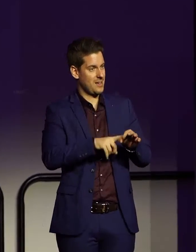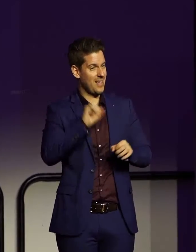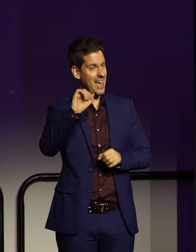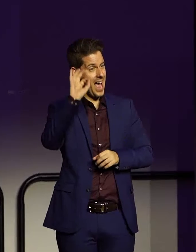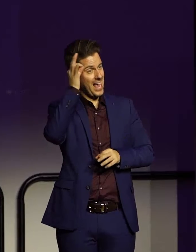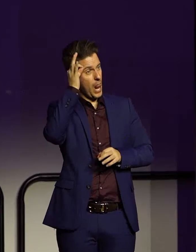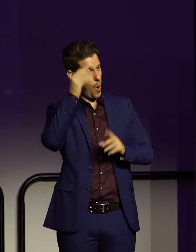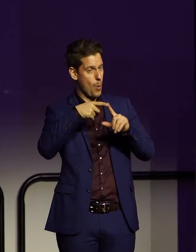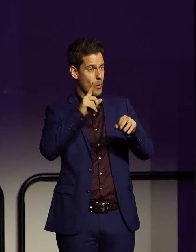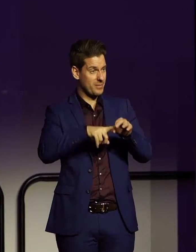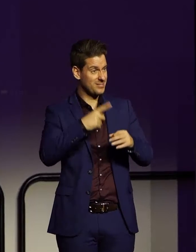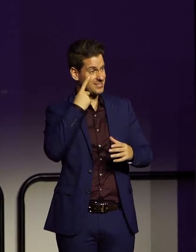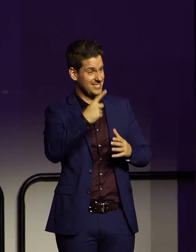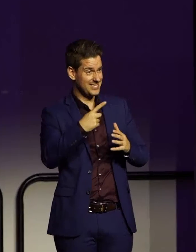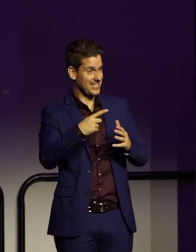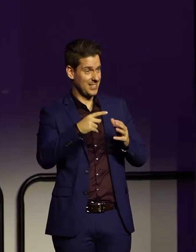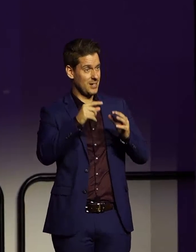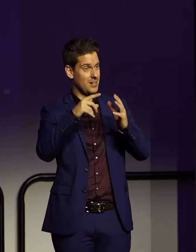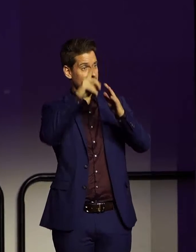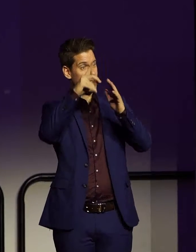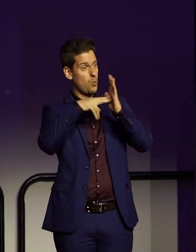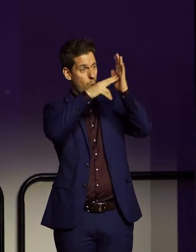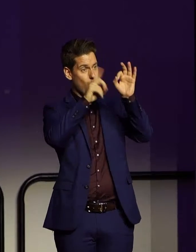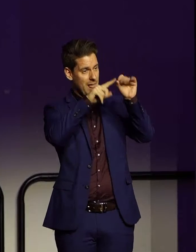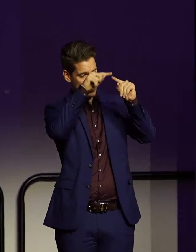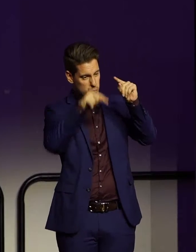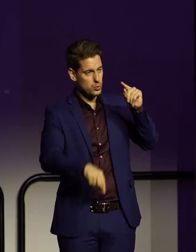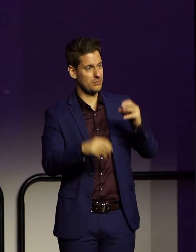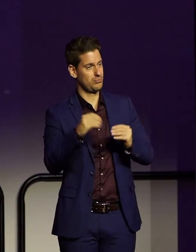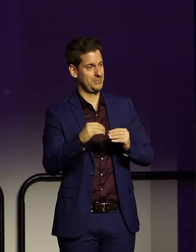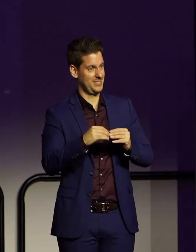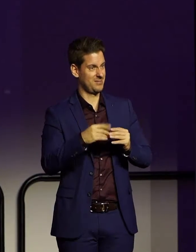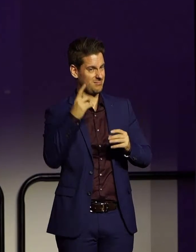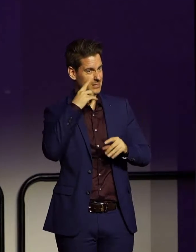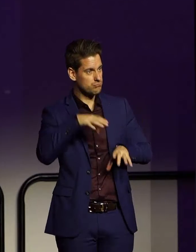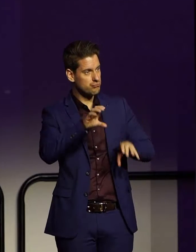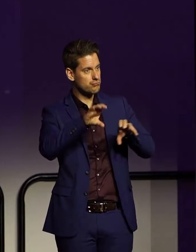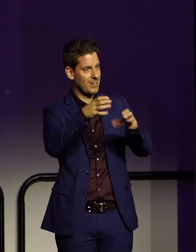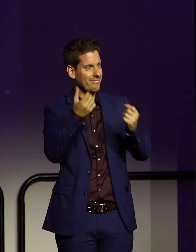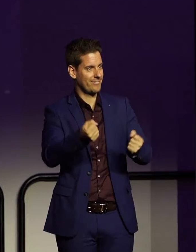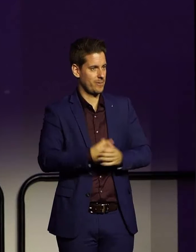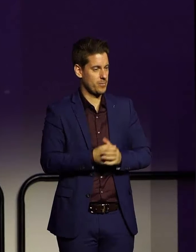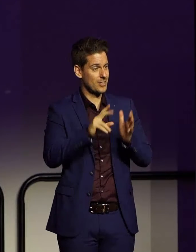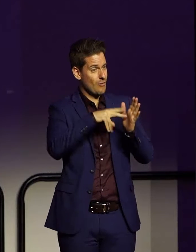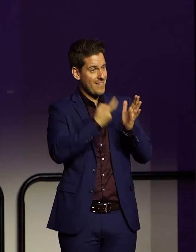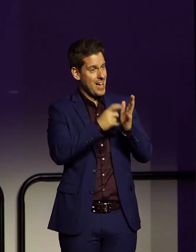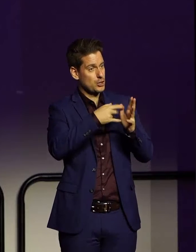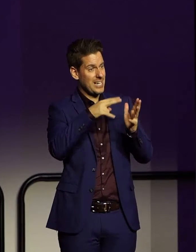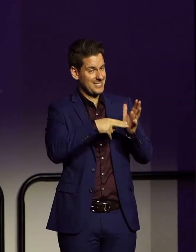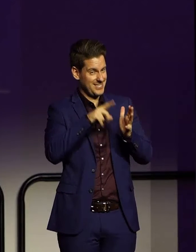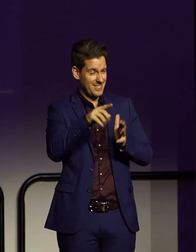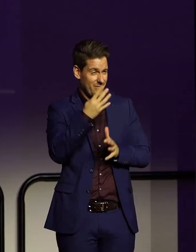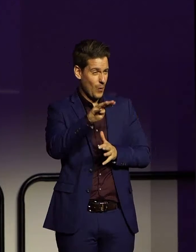found on work sites from the Bowen Basin to Brisbane CBD construction projects. And Trevor Jackson is imparting his